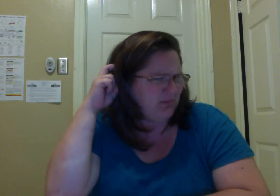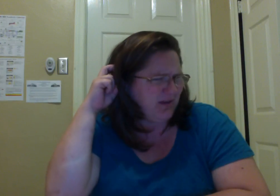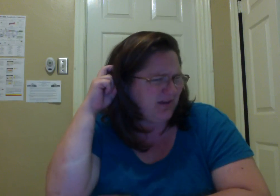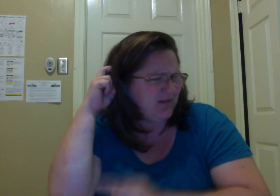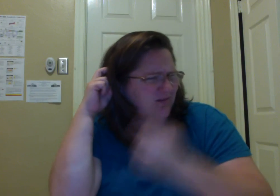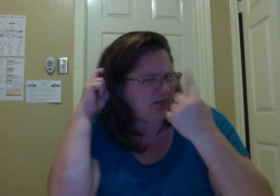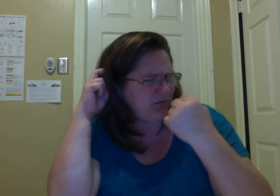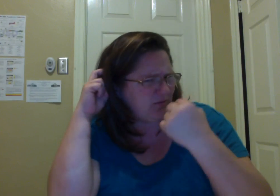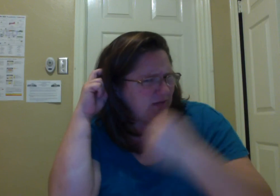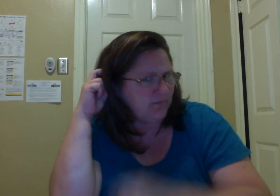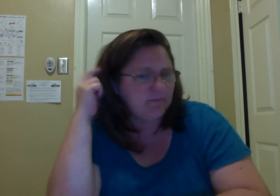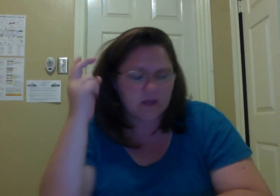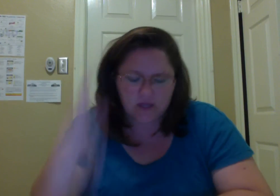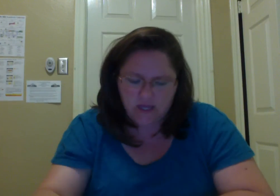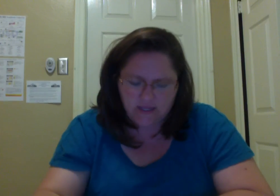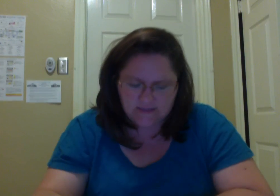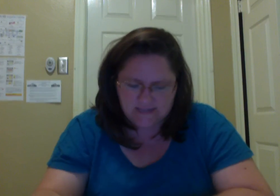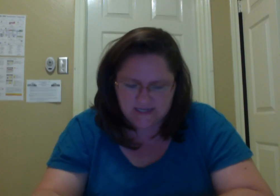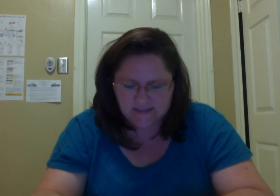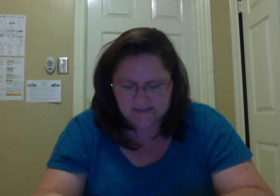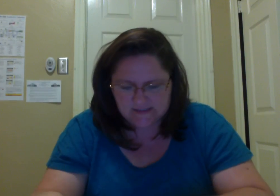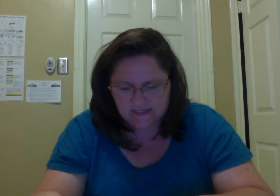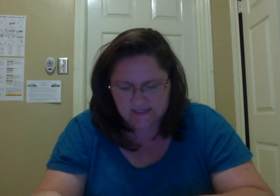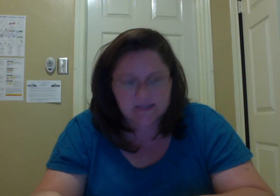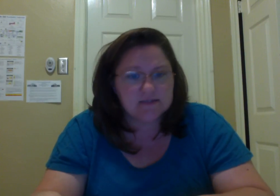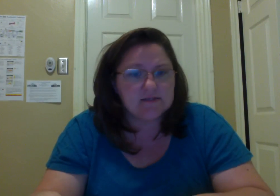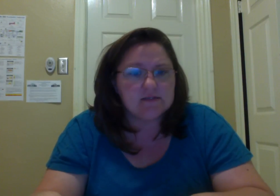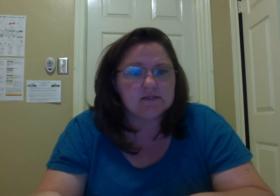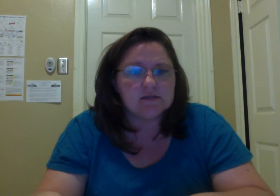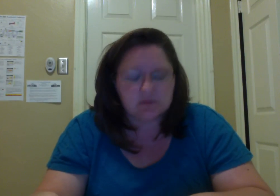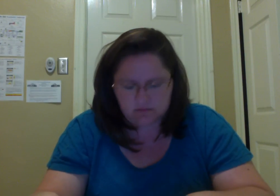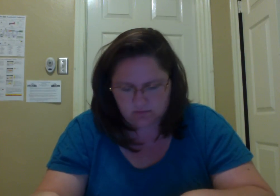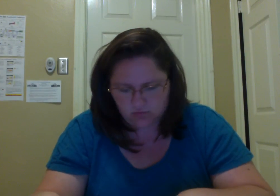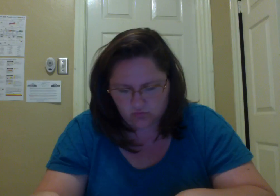implant? Her eyebrows are down. And Dan says,